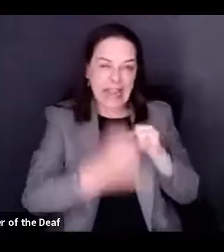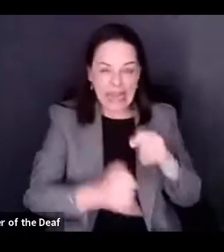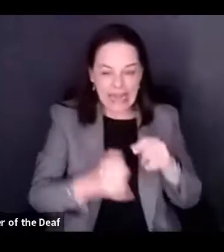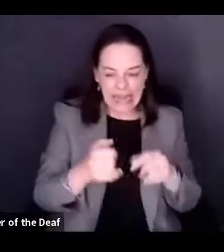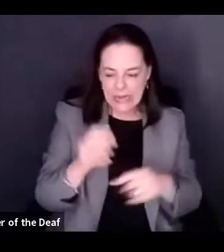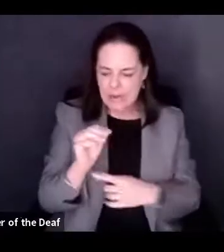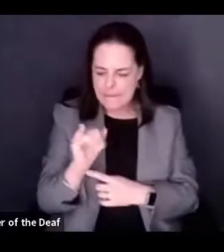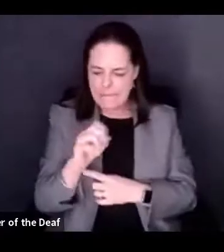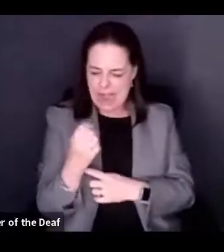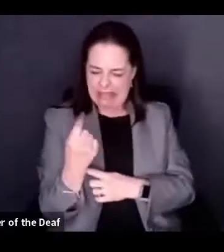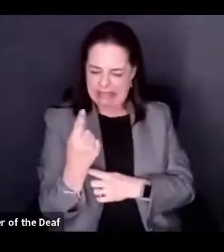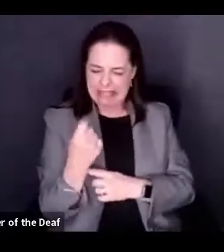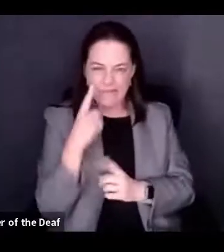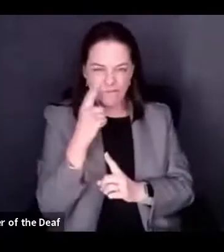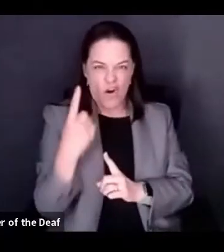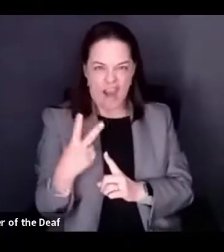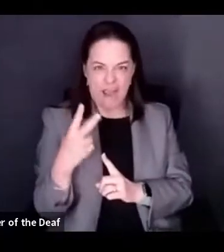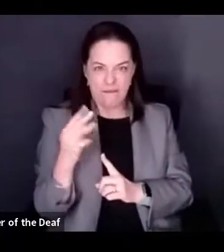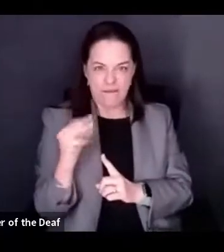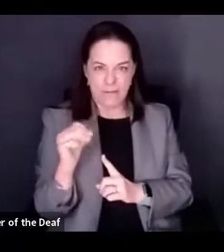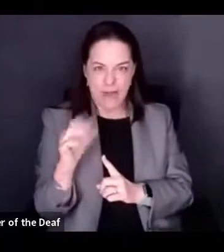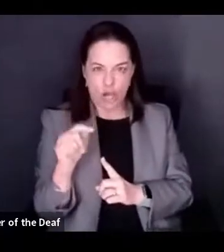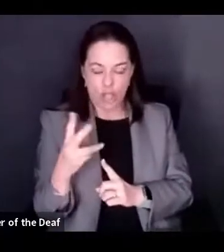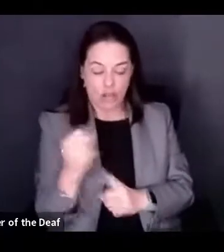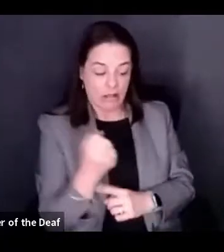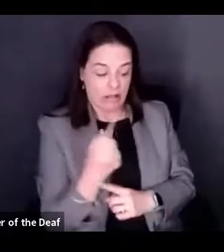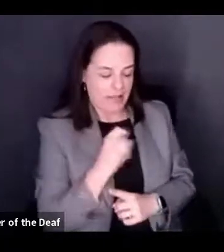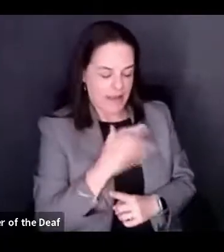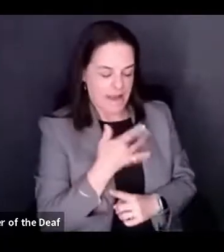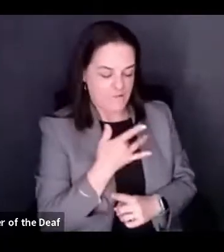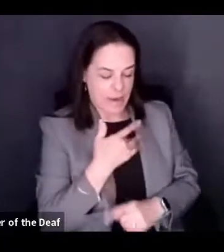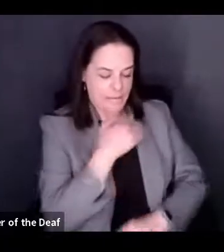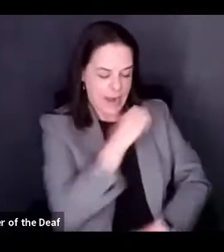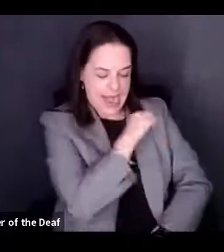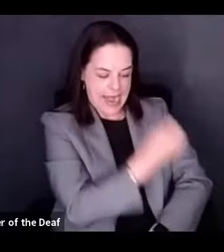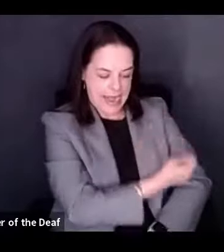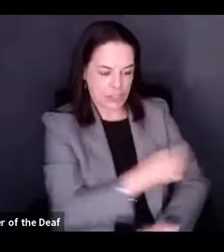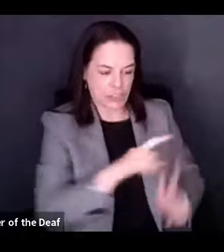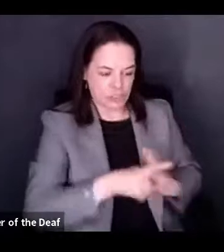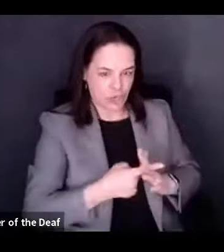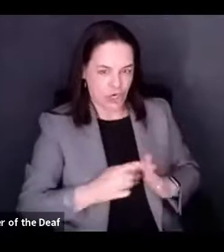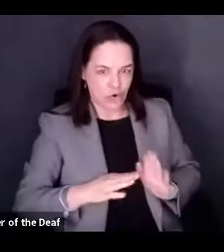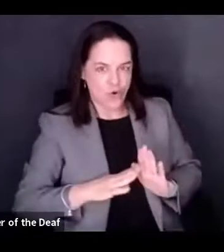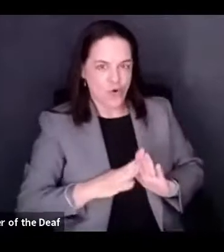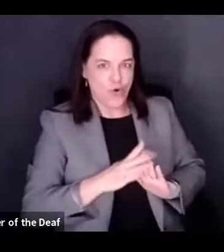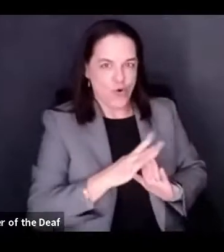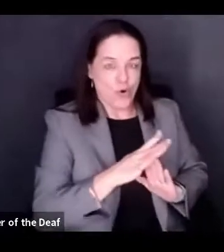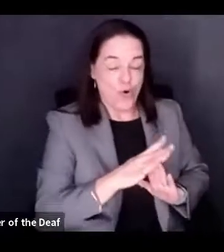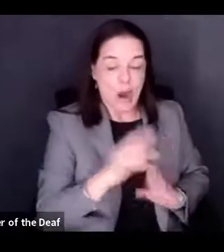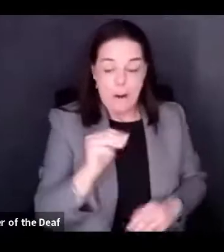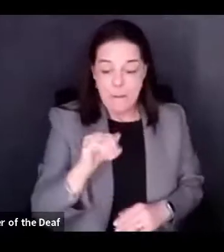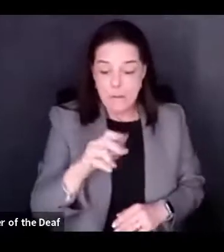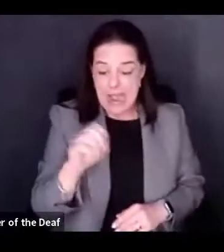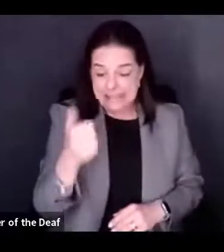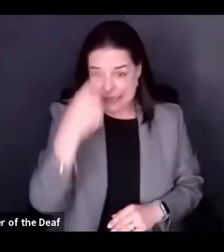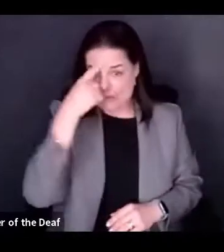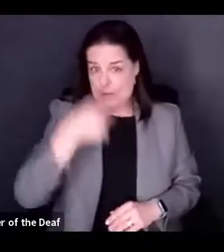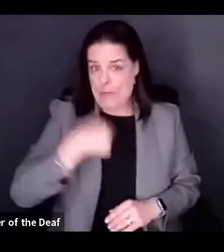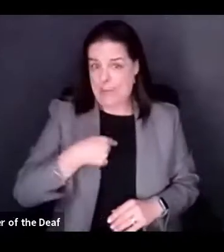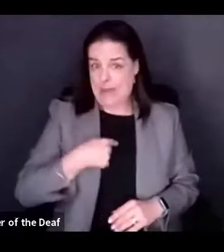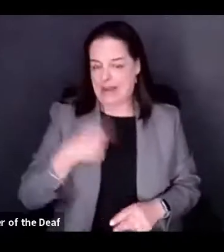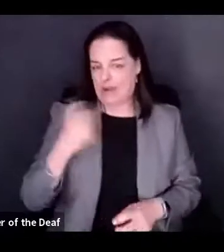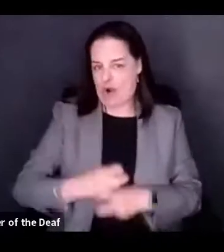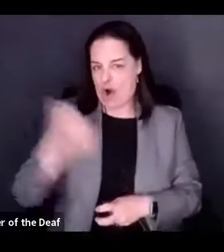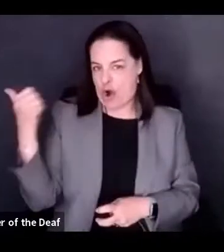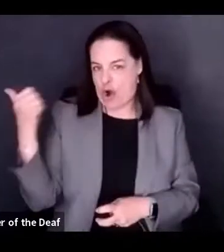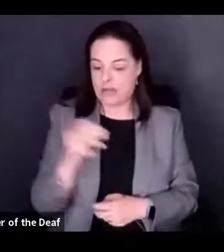so for that half marathon, I felt that's when my energy starts coming back. Mile 10's the hardest for me. And